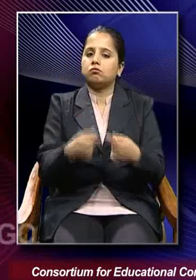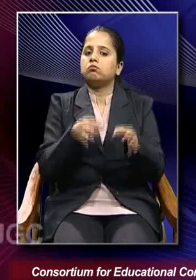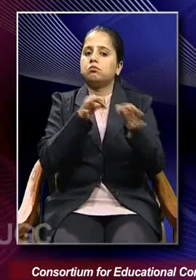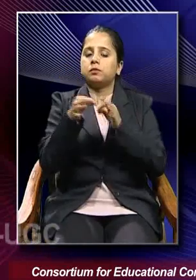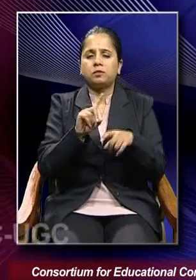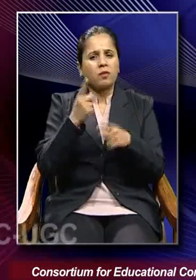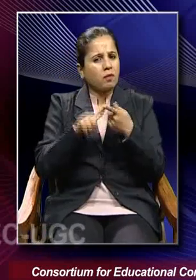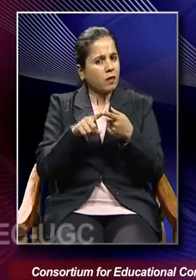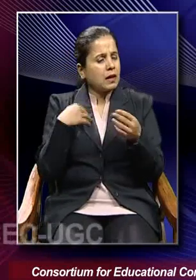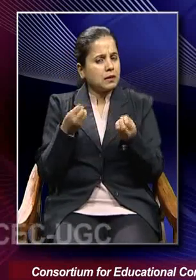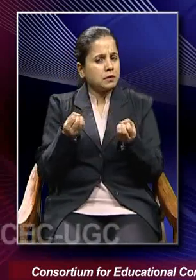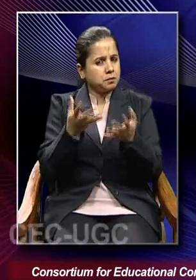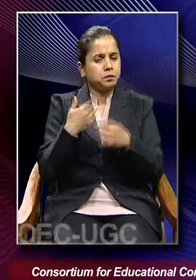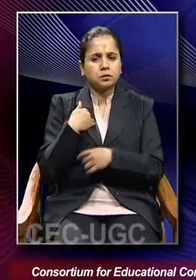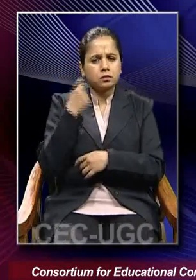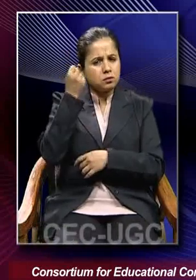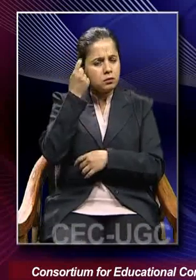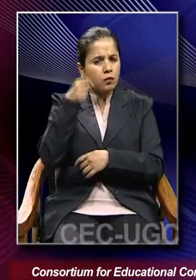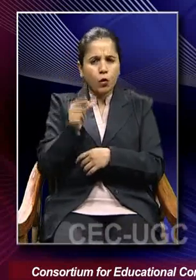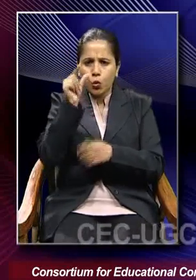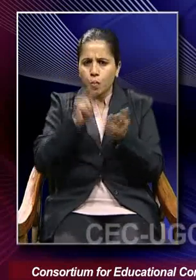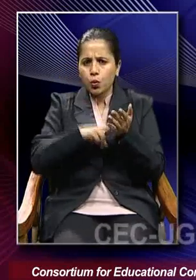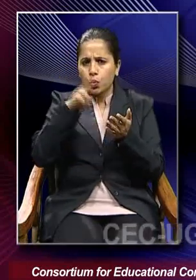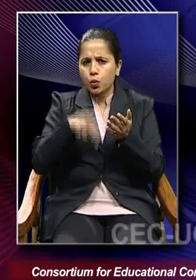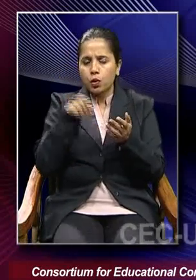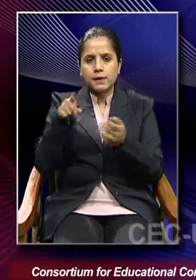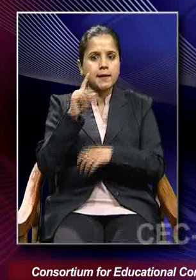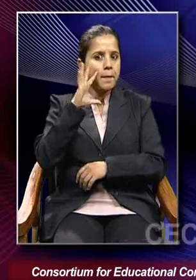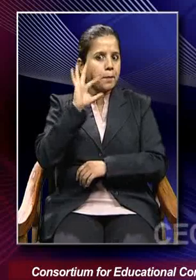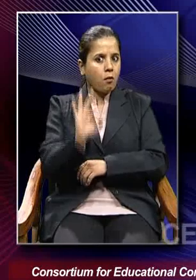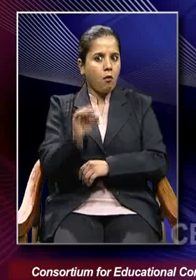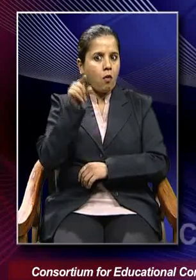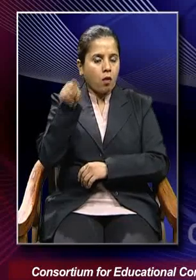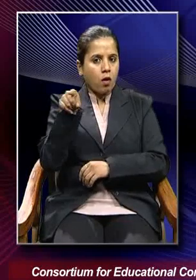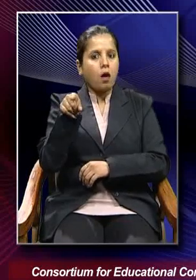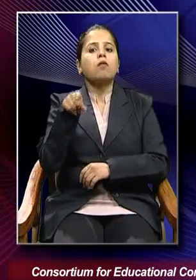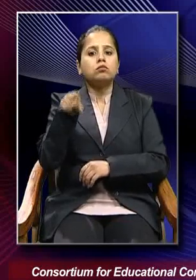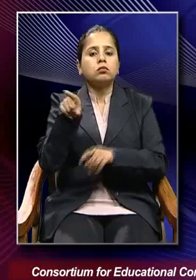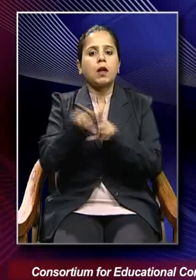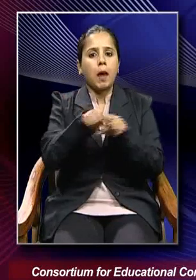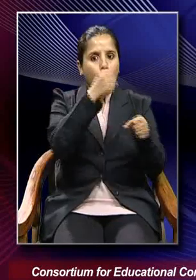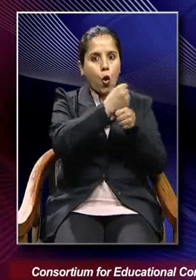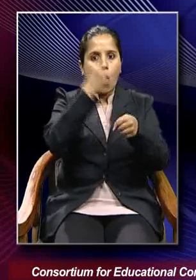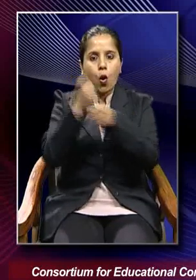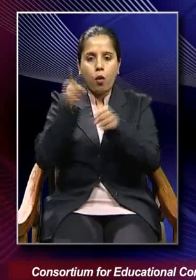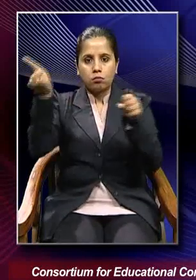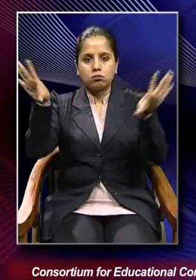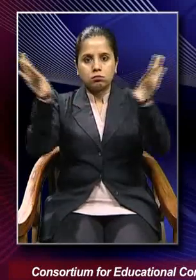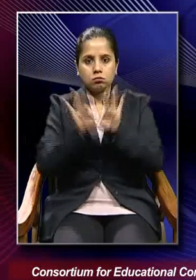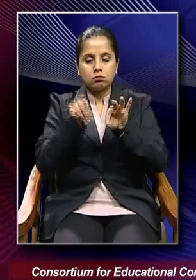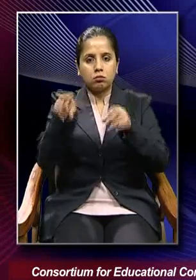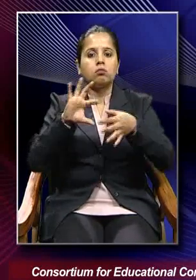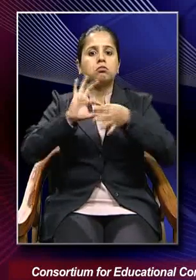let us first understand that United Nations is an important intergovernmental organization. The